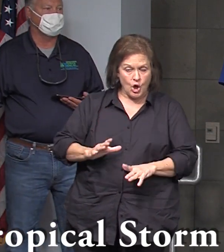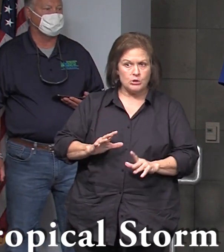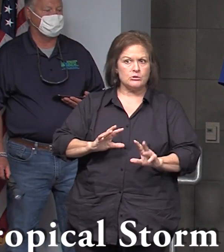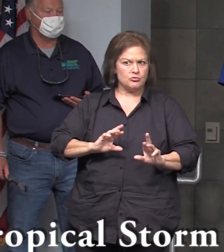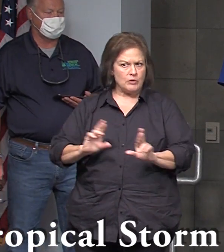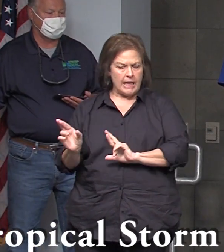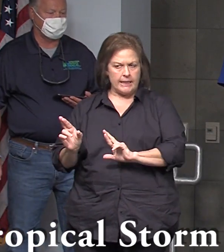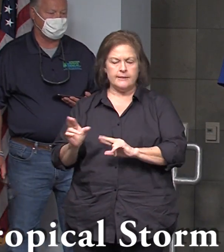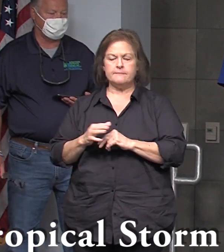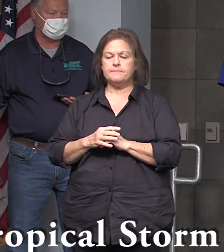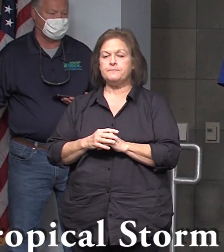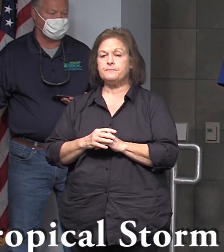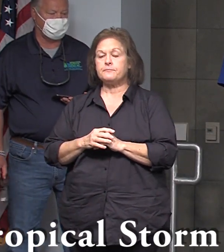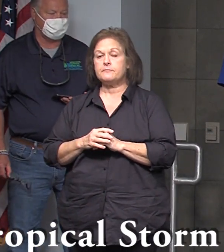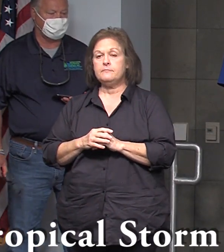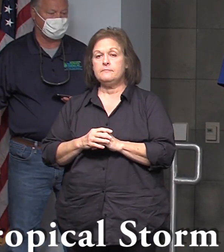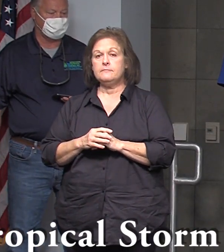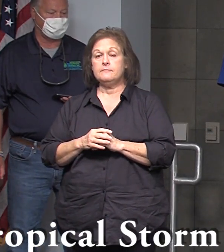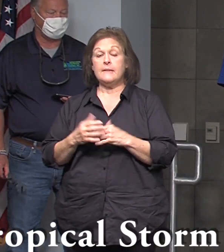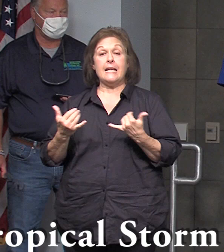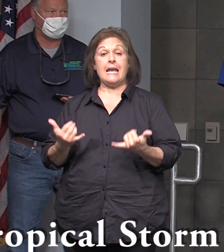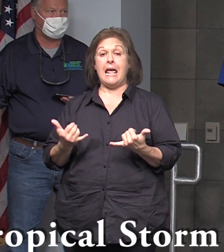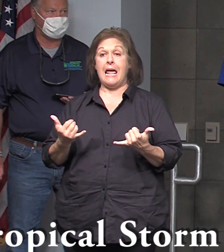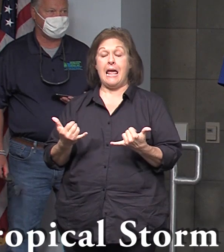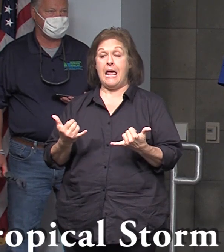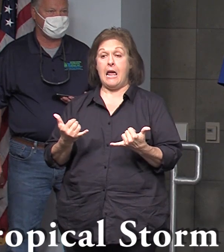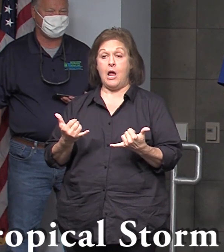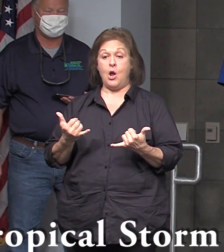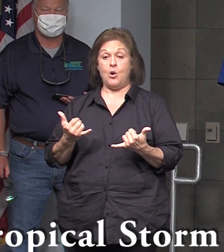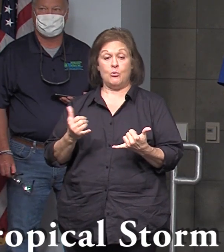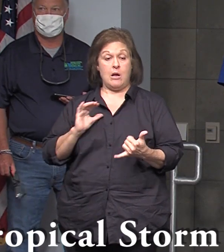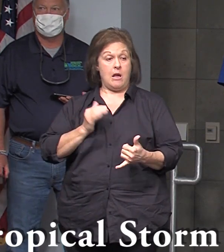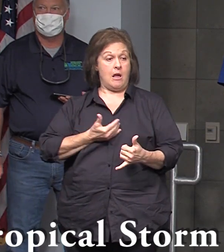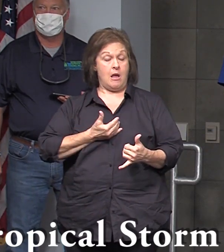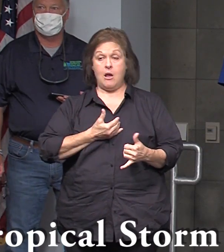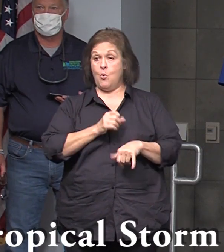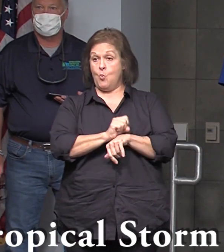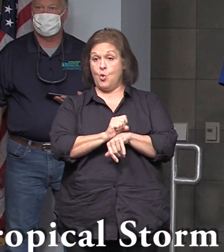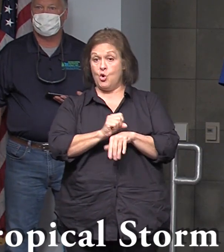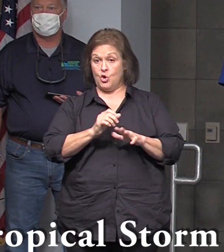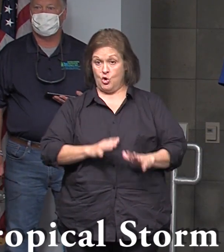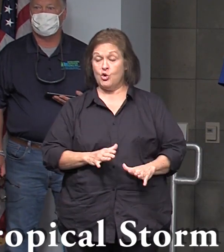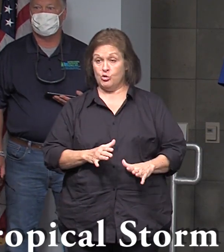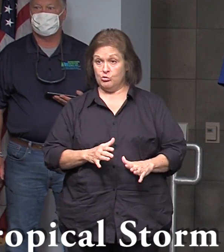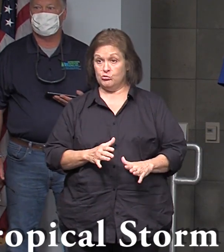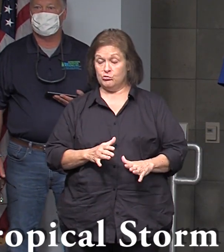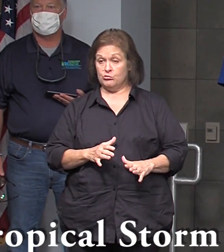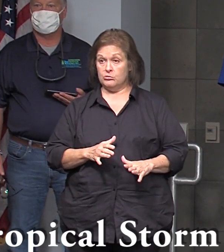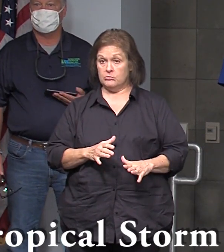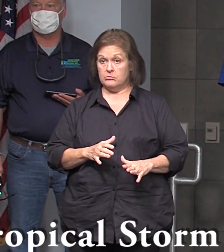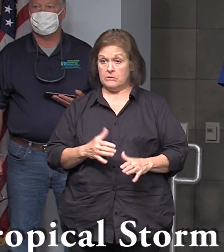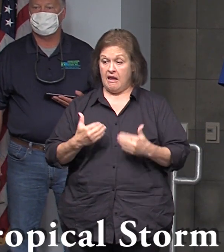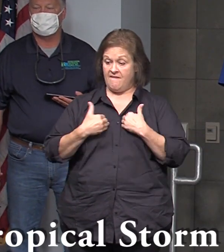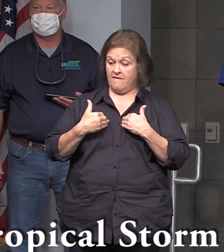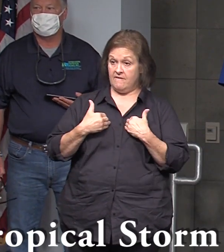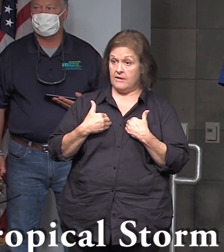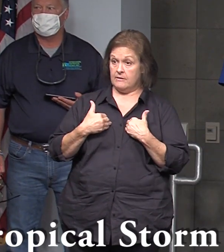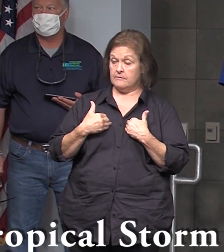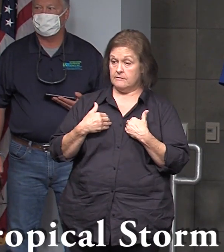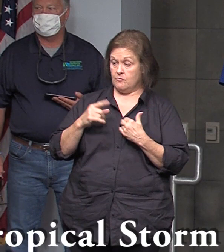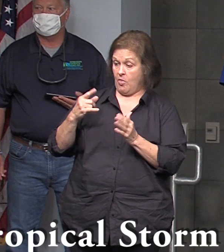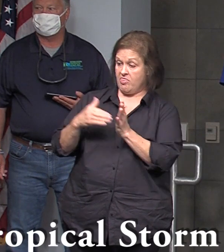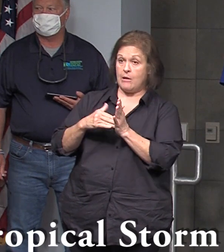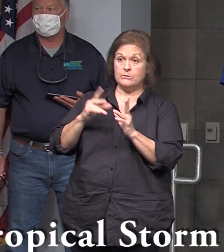response. So what we're looking at right now for Entergy personnel is having an immediate response of about 1,000 personnel with